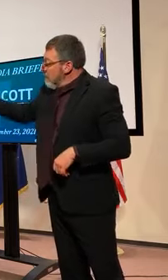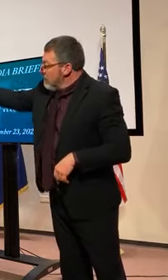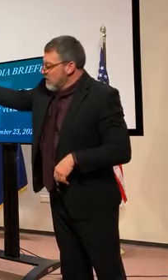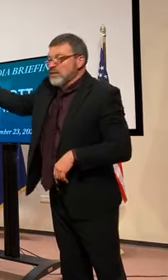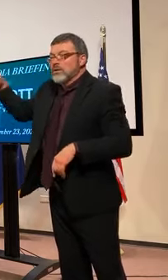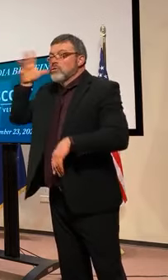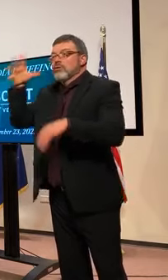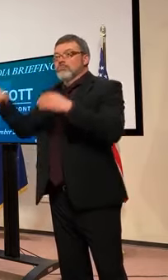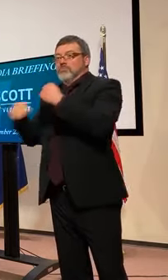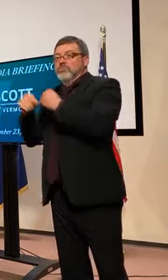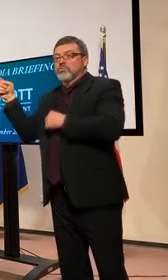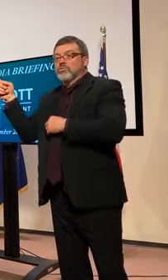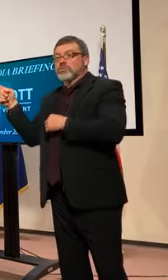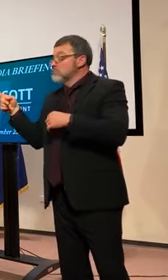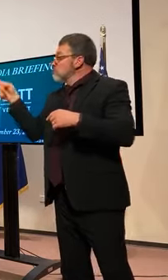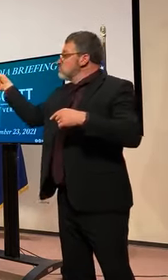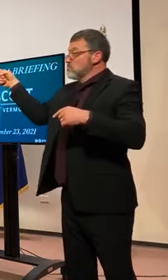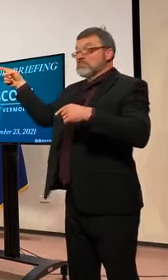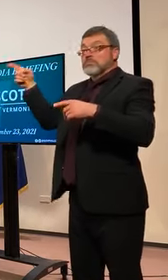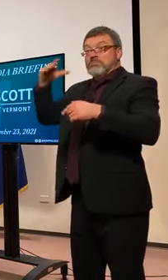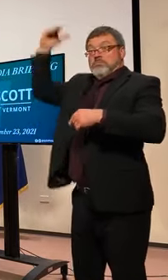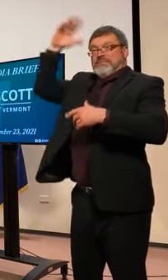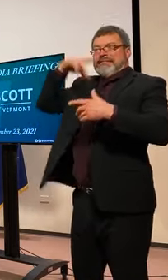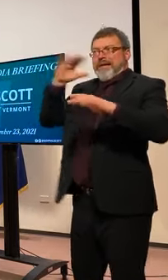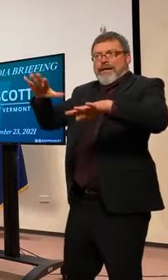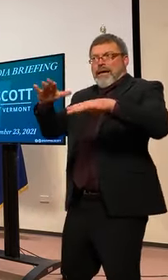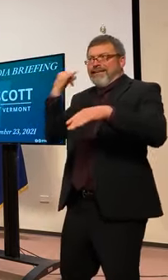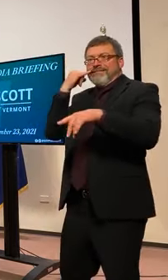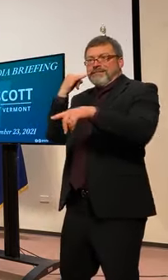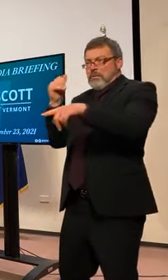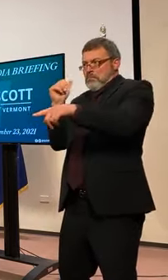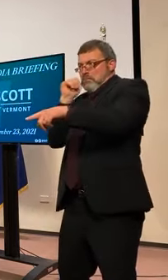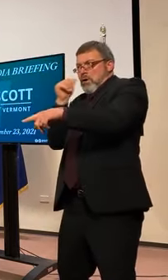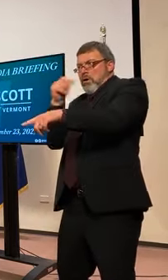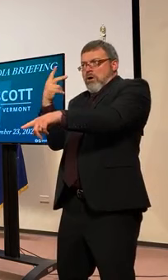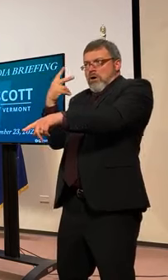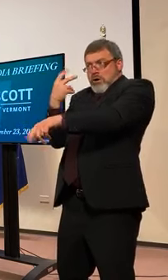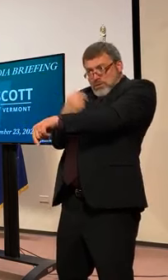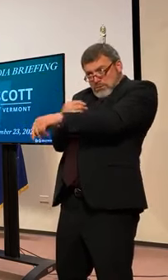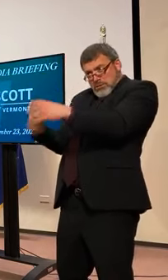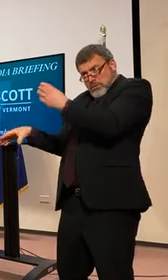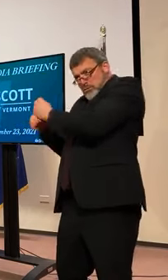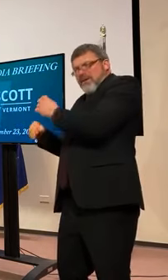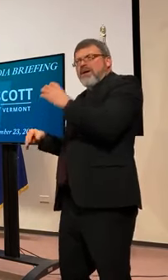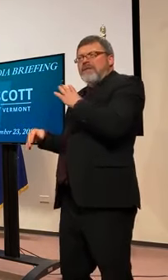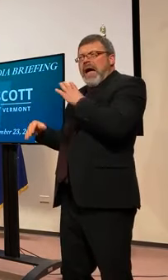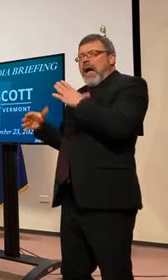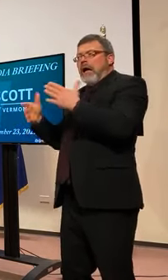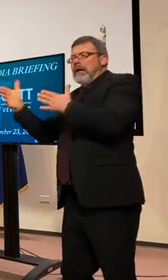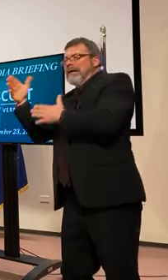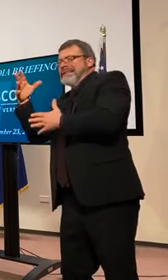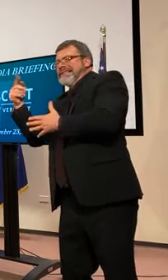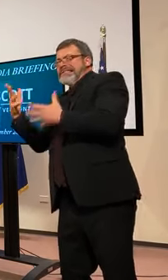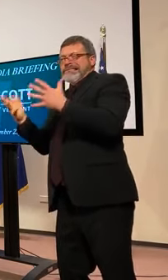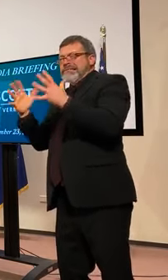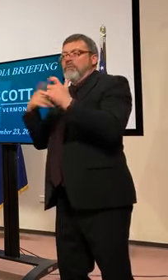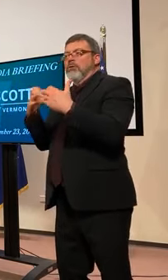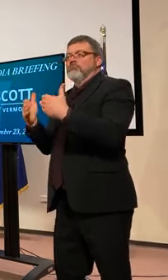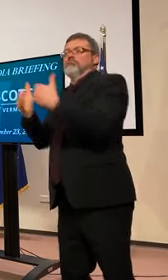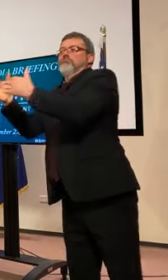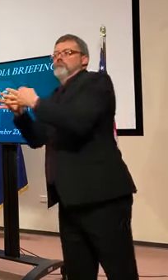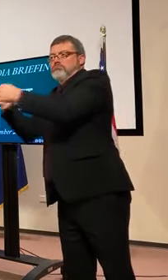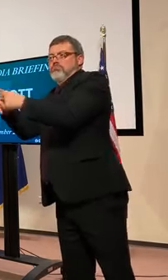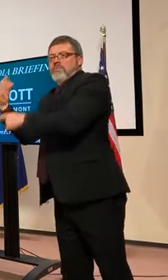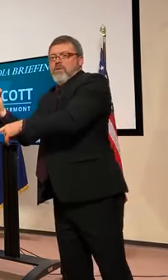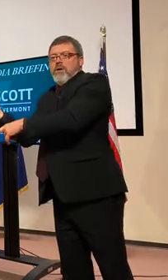if Wednesday we saw a reduction. What would you advise? Go for it if you have a Wednesday appointment. Oh,